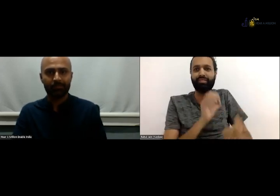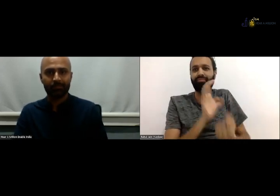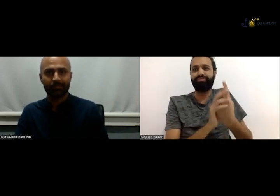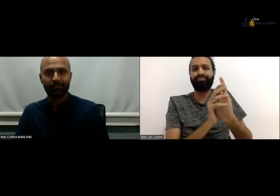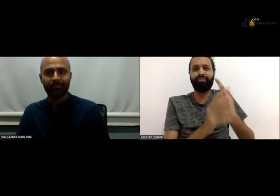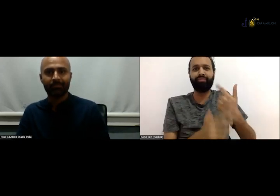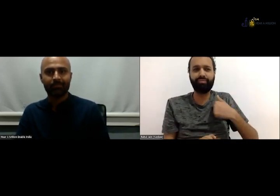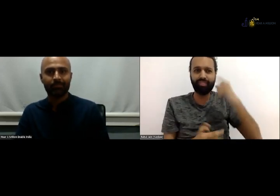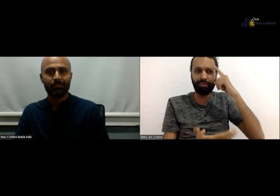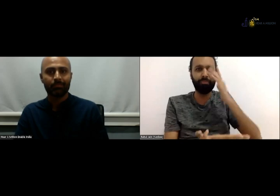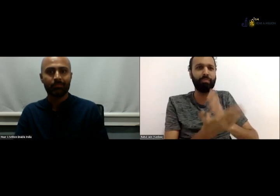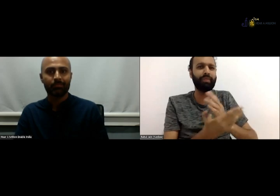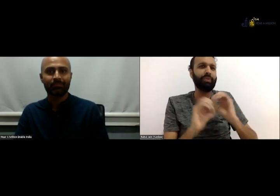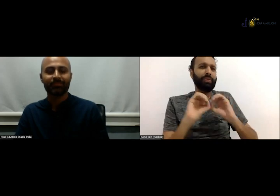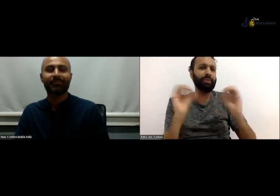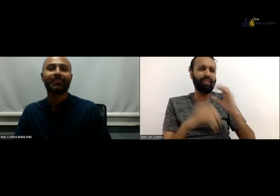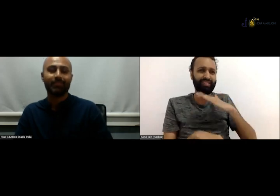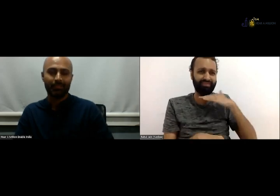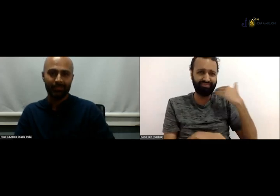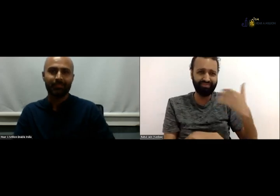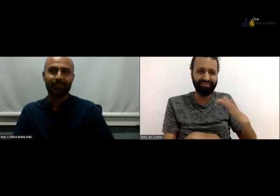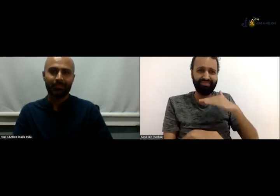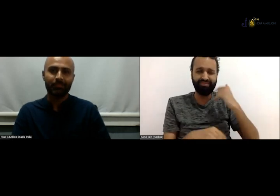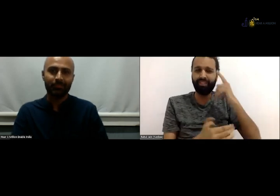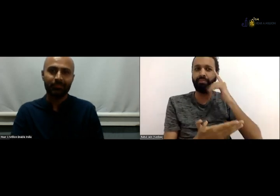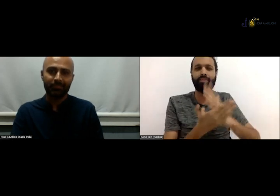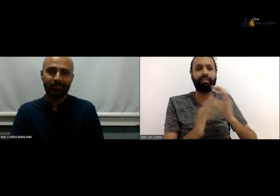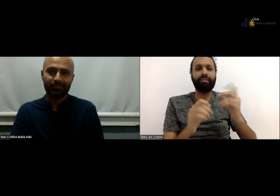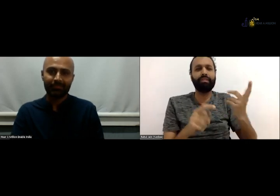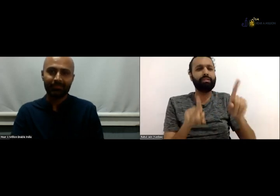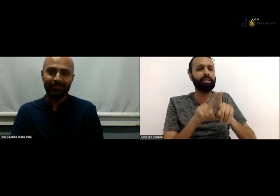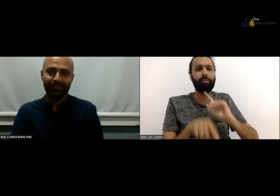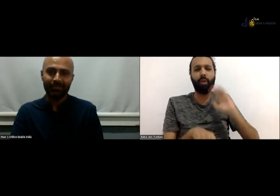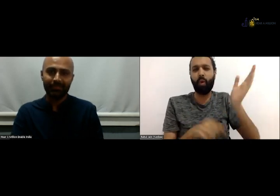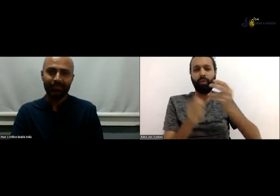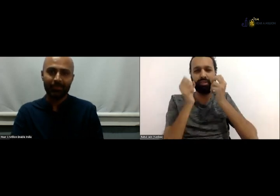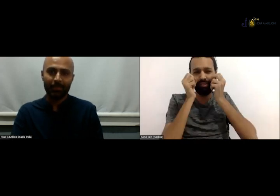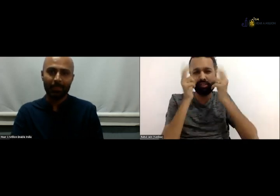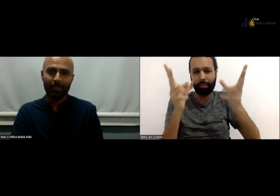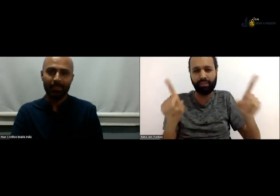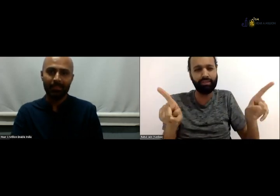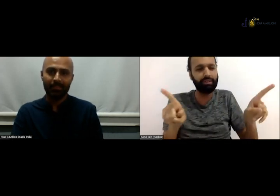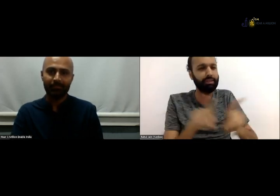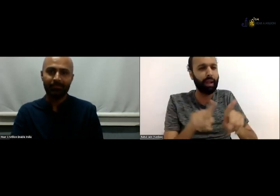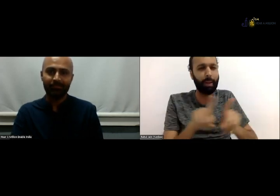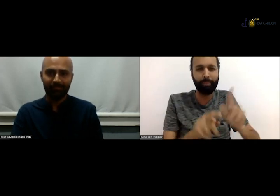It's very disheartening. And it was the day that we all,